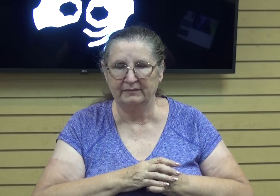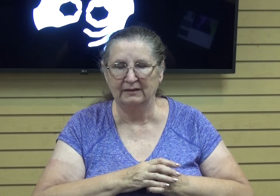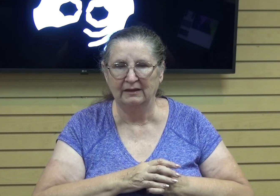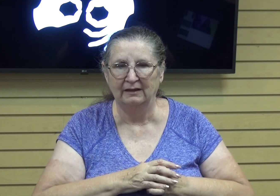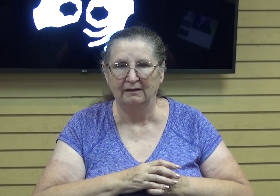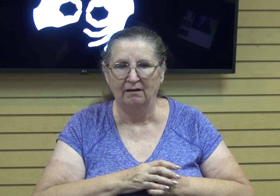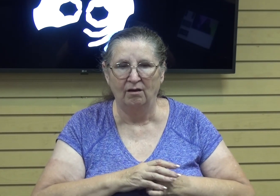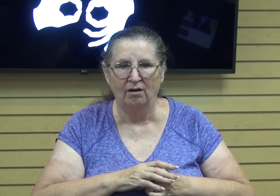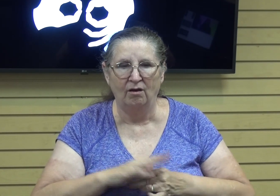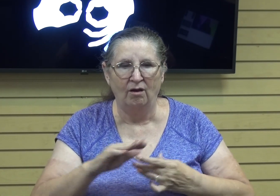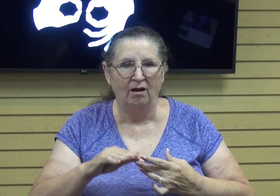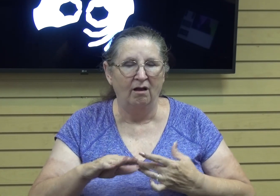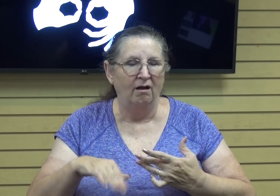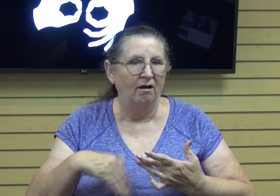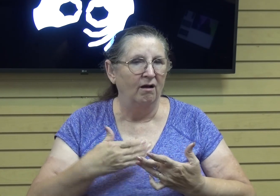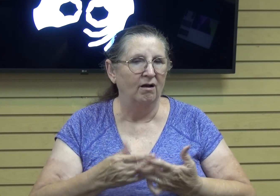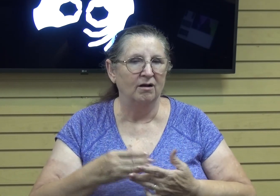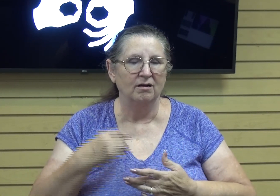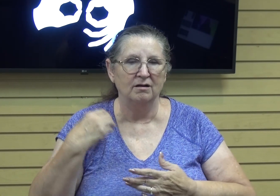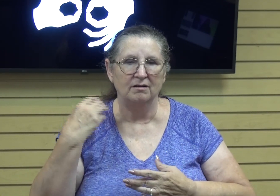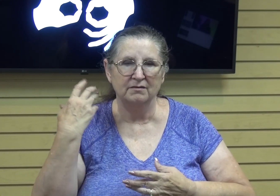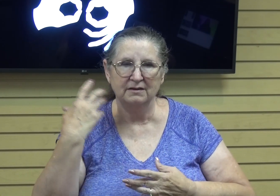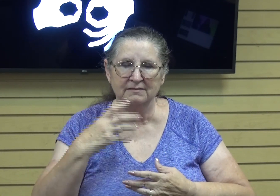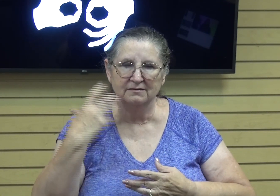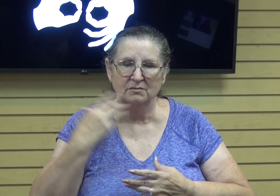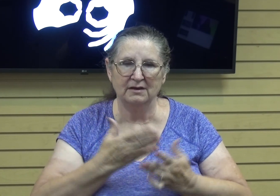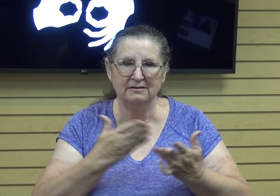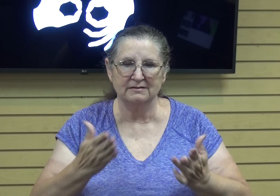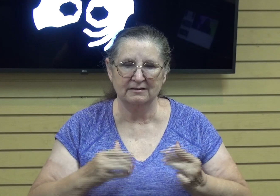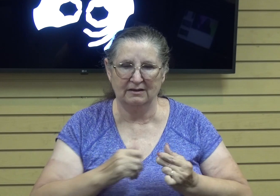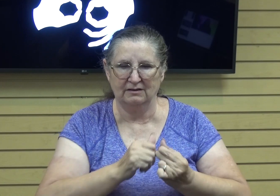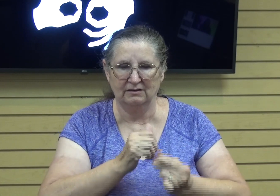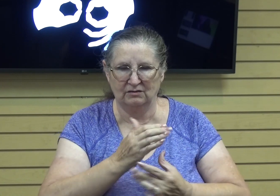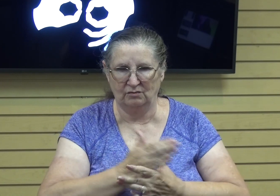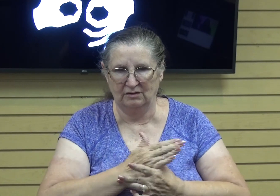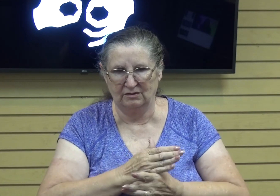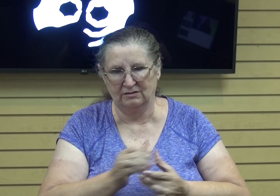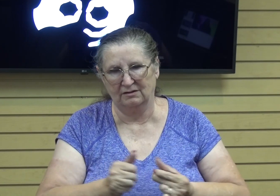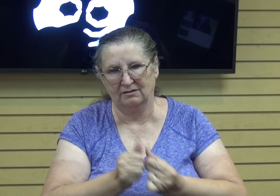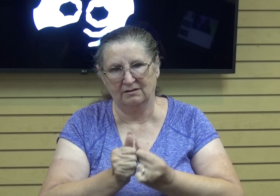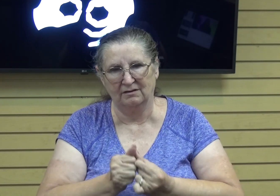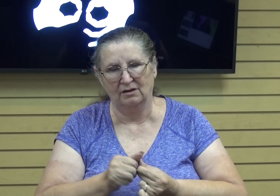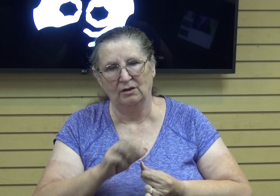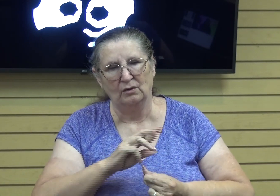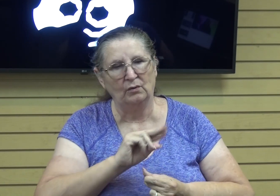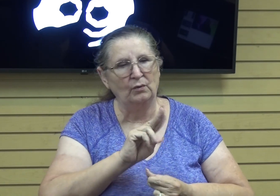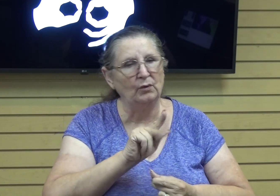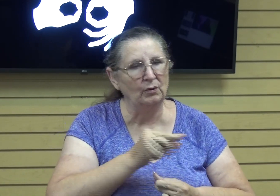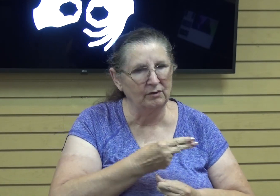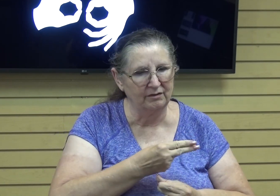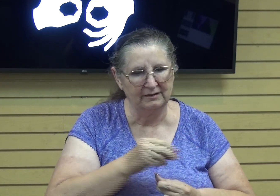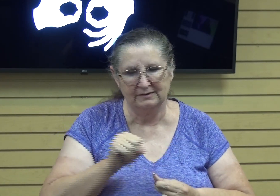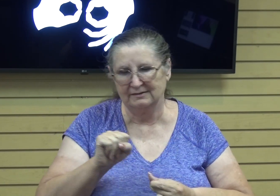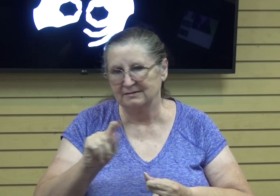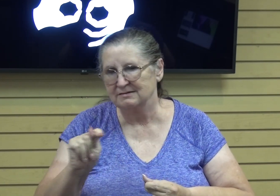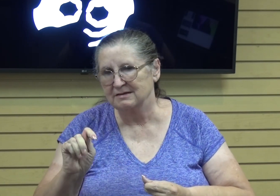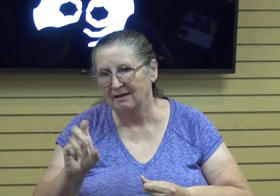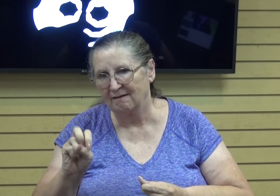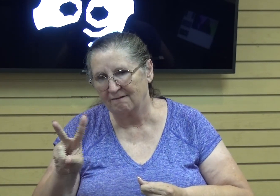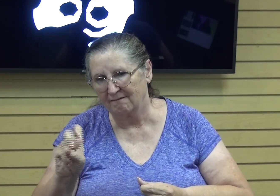these amazing things that we have shared together. And Ruth and Steve, we love you. And we